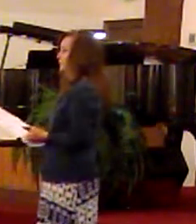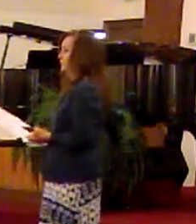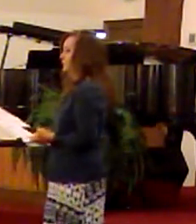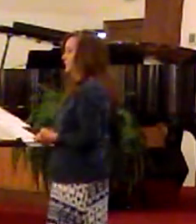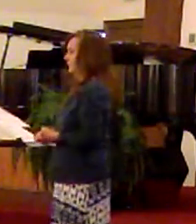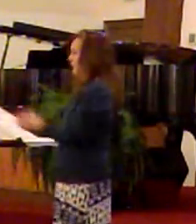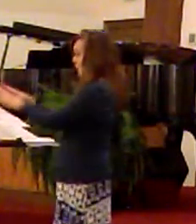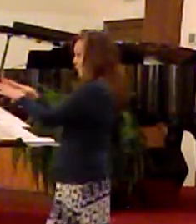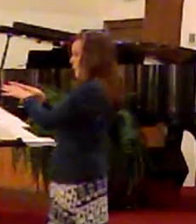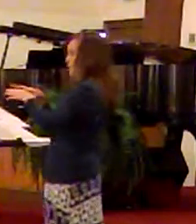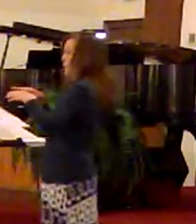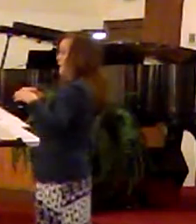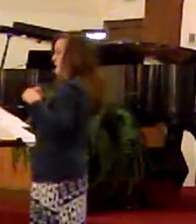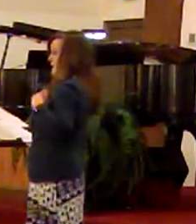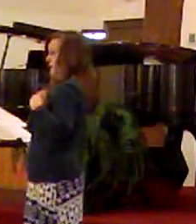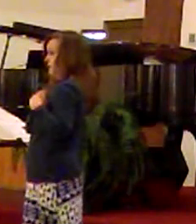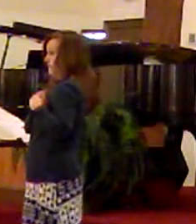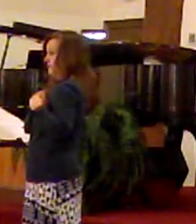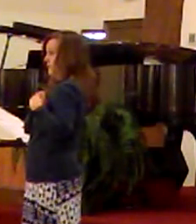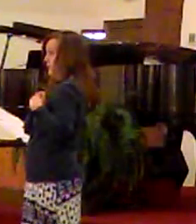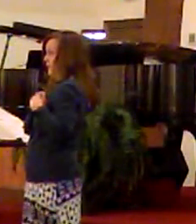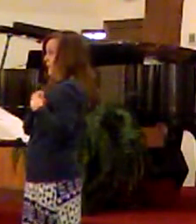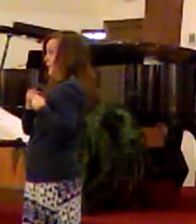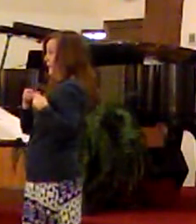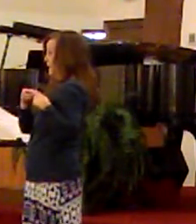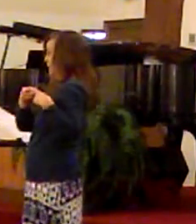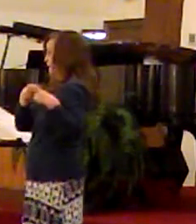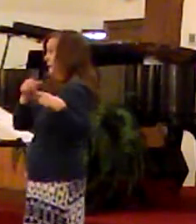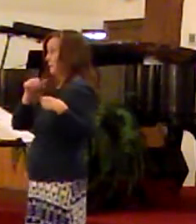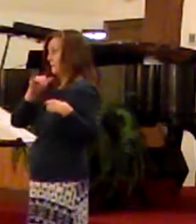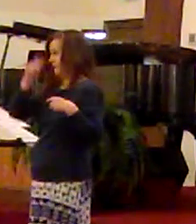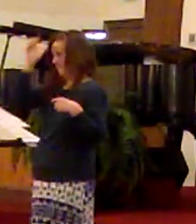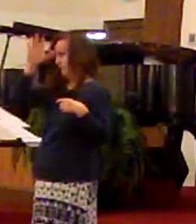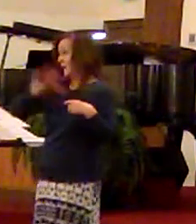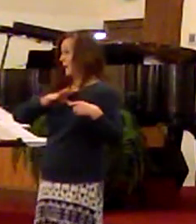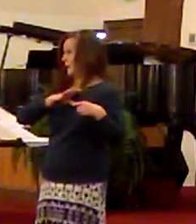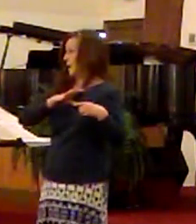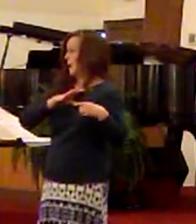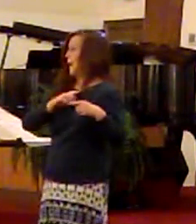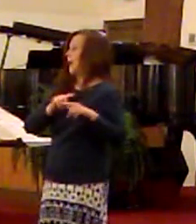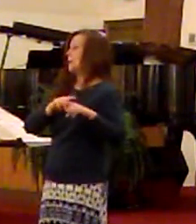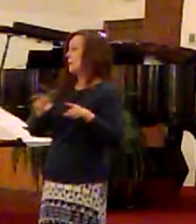You received it not as men, as the word of men, but as the word of God.